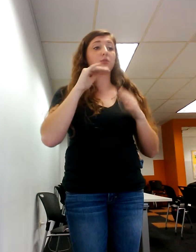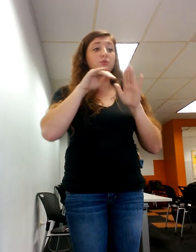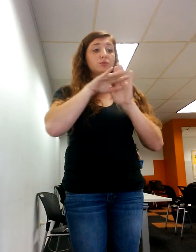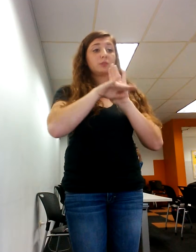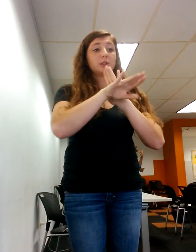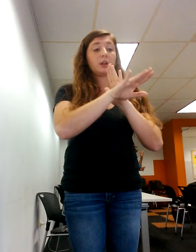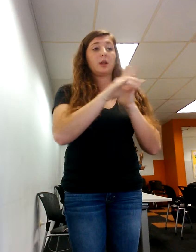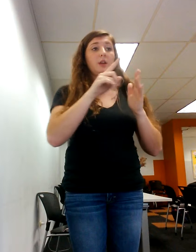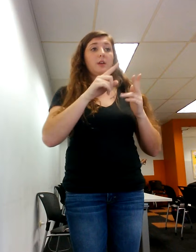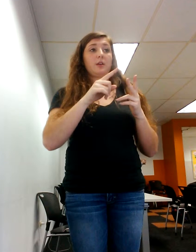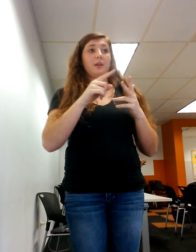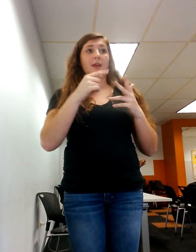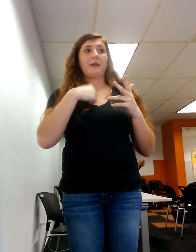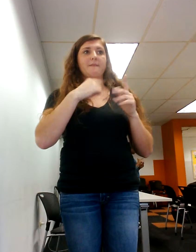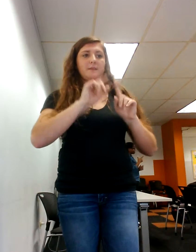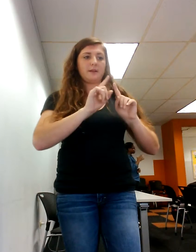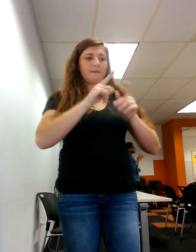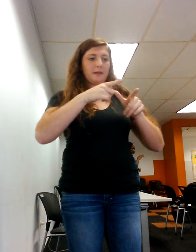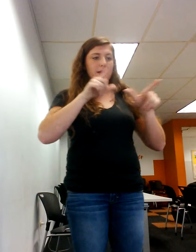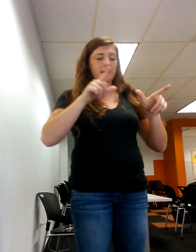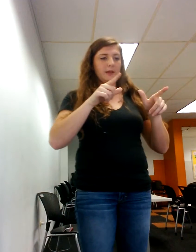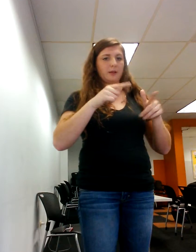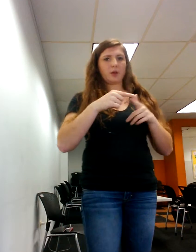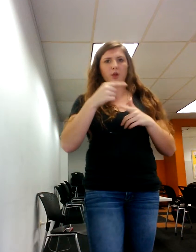phonological aspects of language. What's phonology?